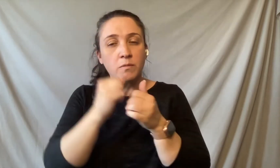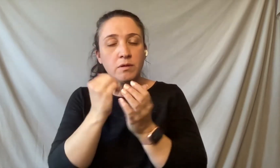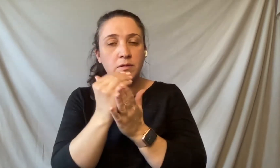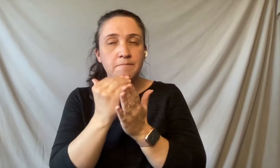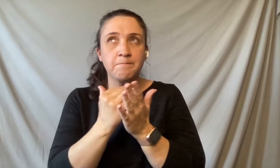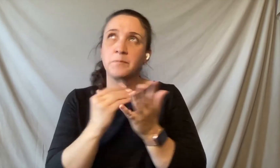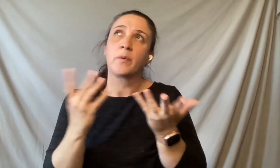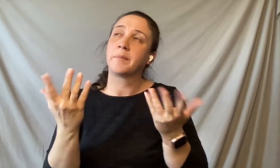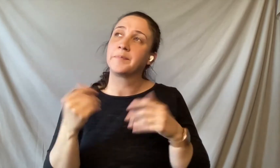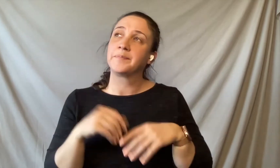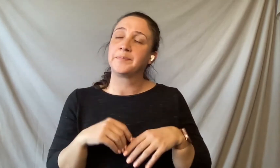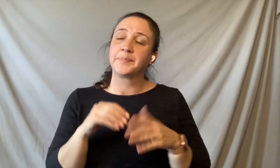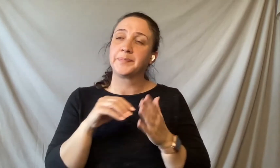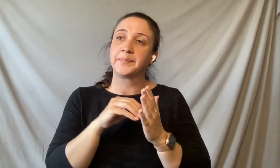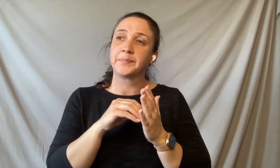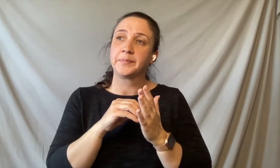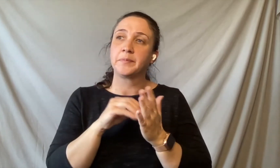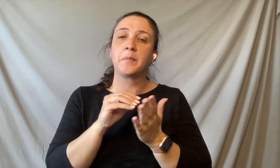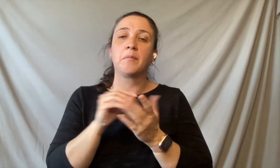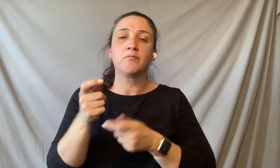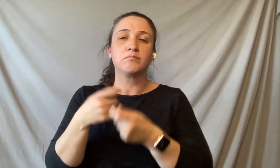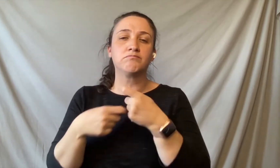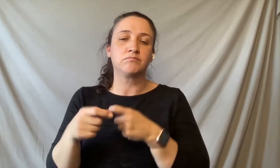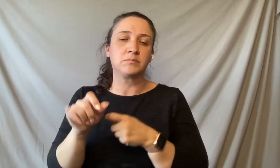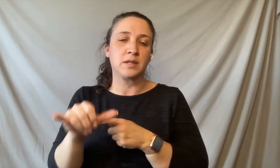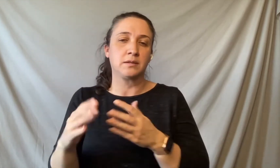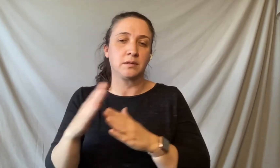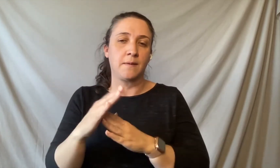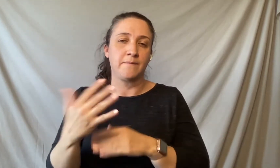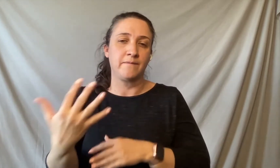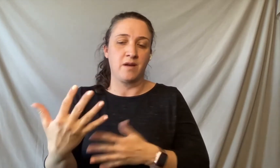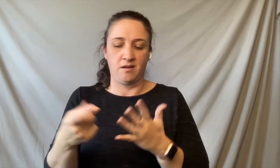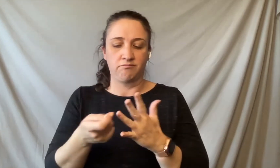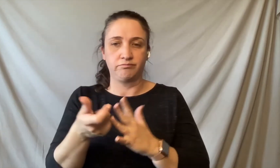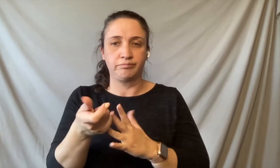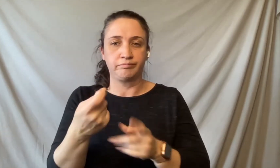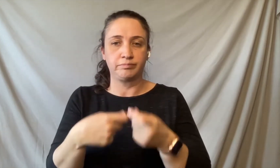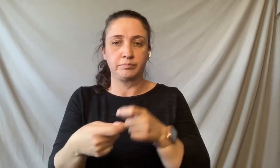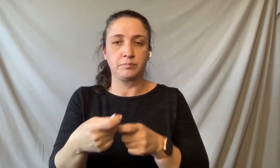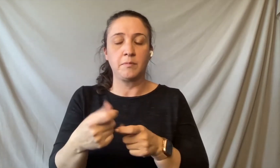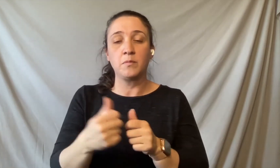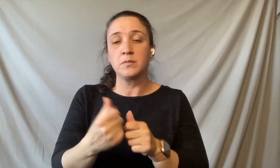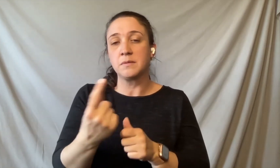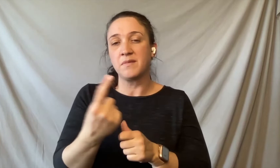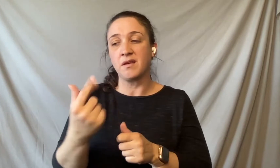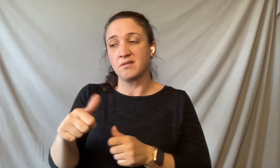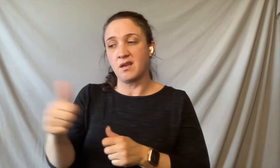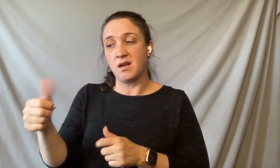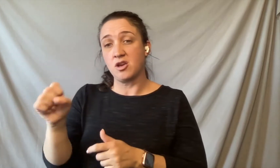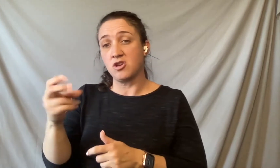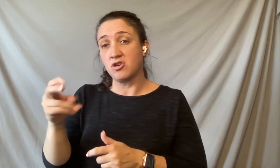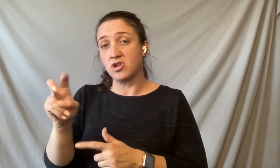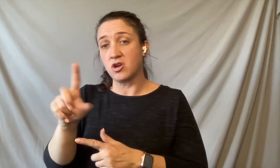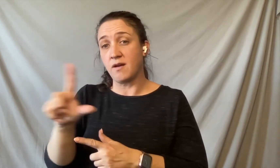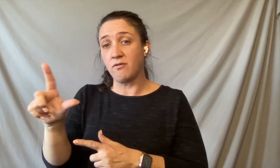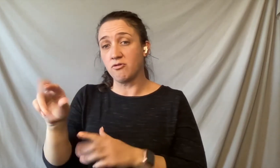something else in this top 5, with the assumption that the shovel ready idea is